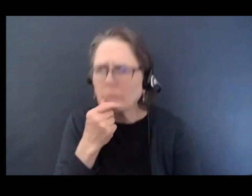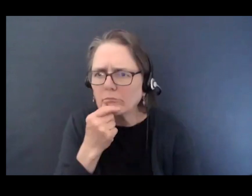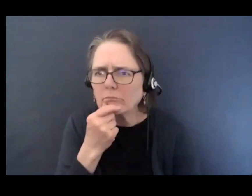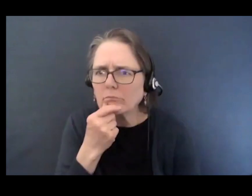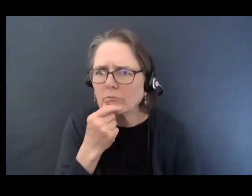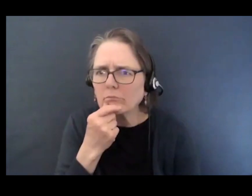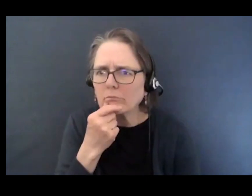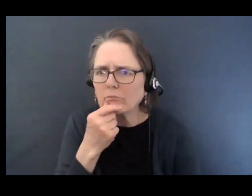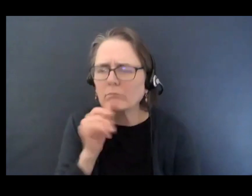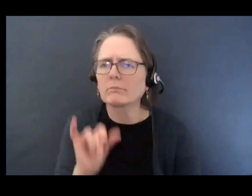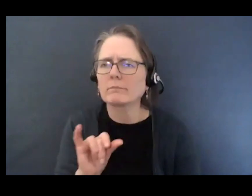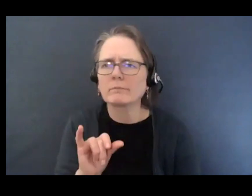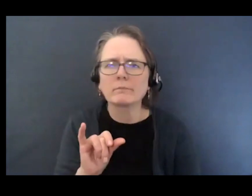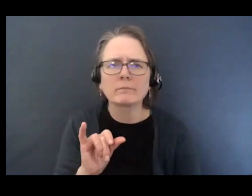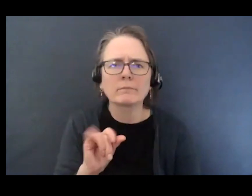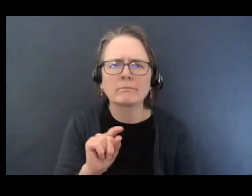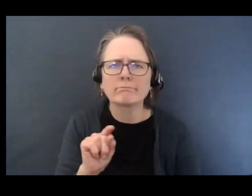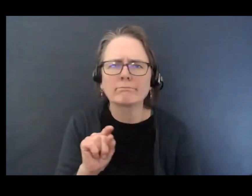Huh.